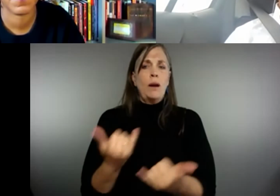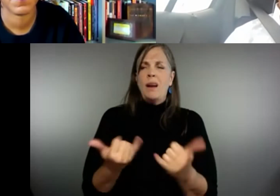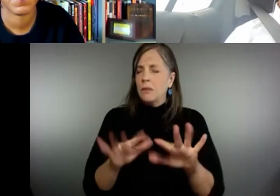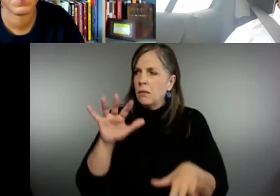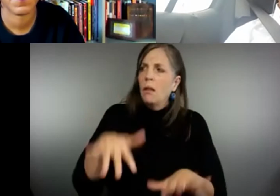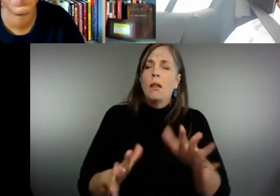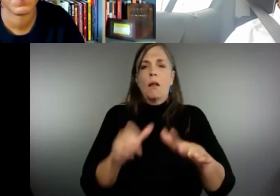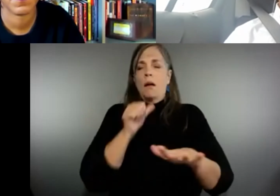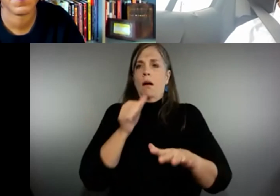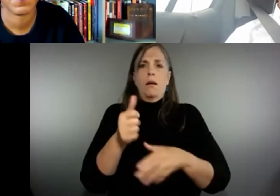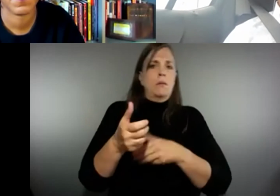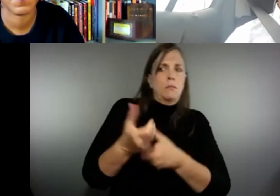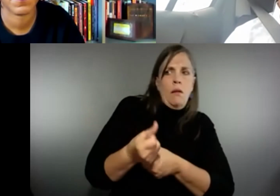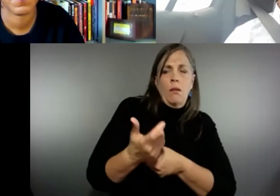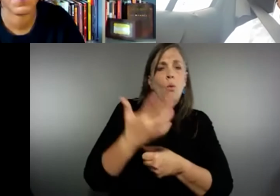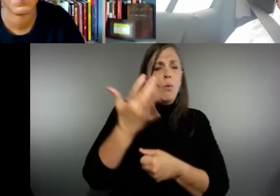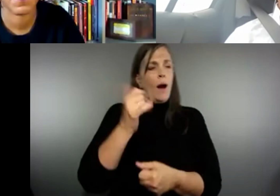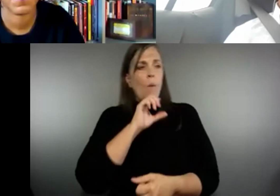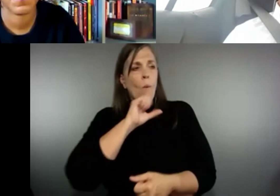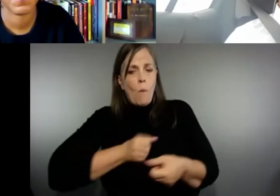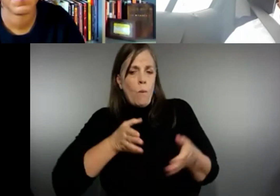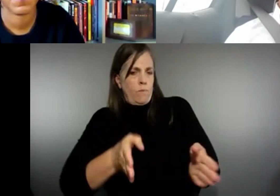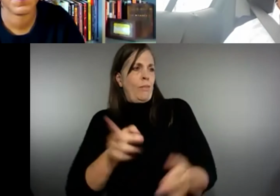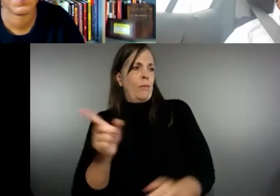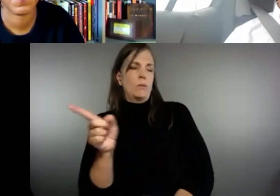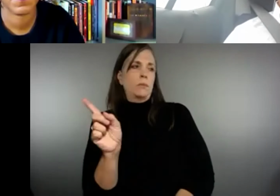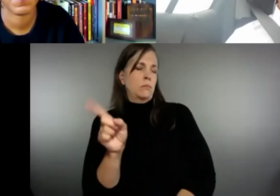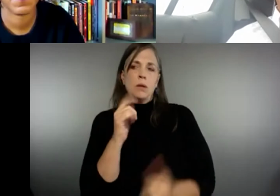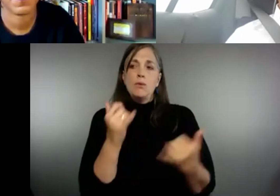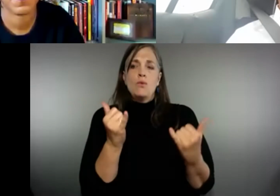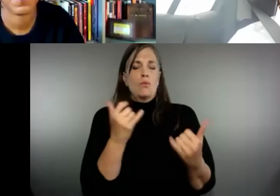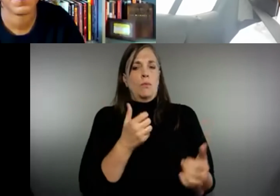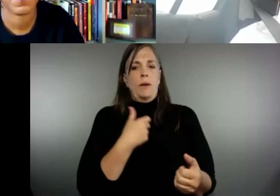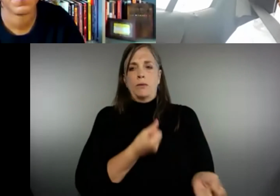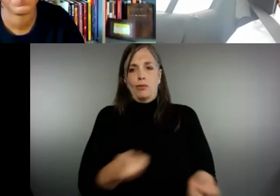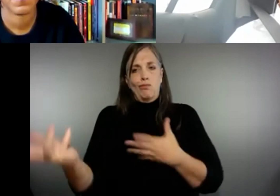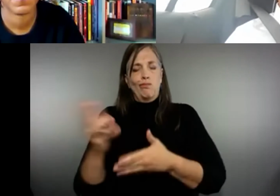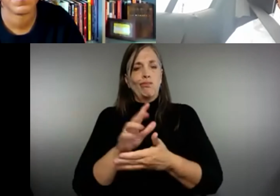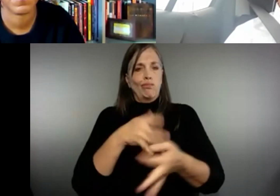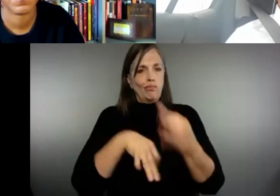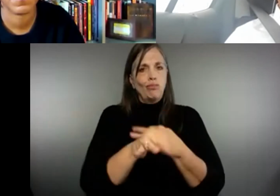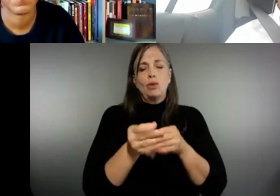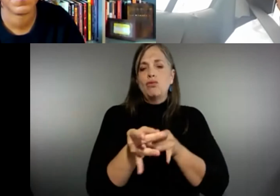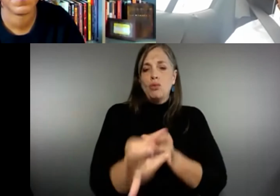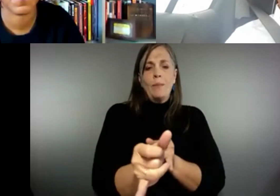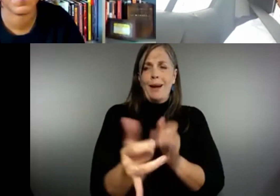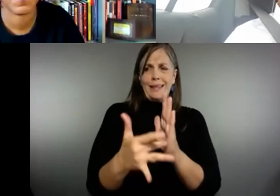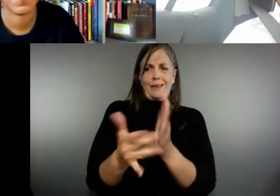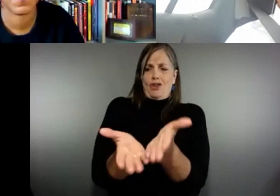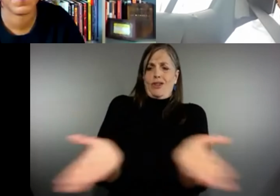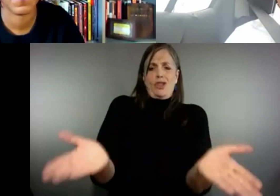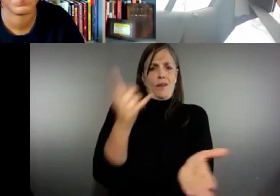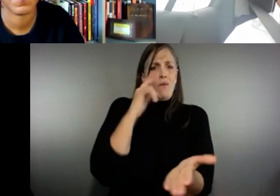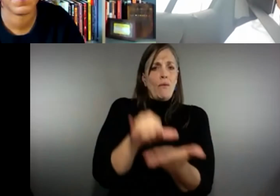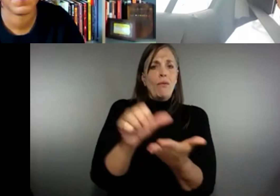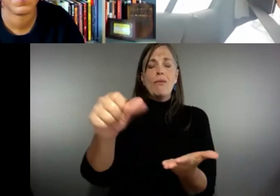because we're still using antiquated methods doing so and we need to streamline that process and the technology is here to do so and this